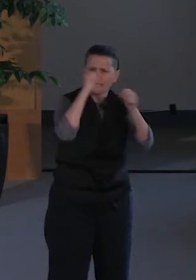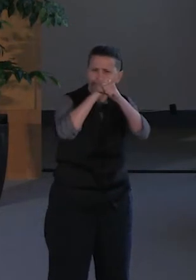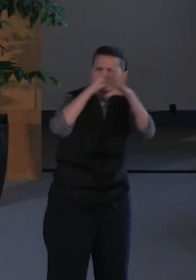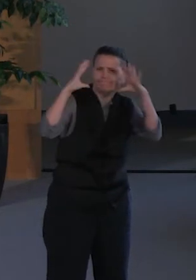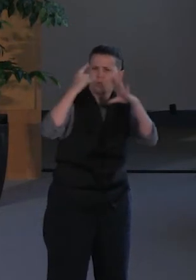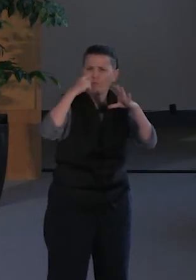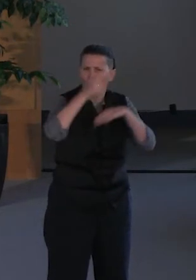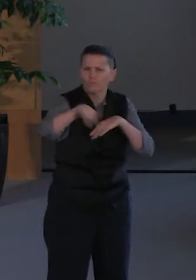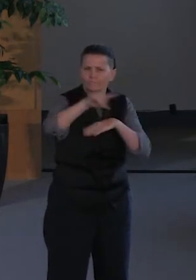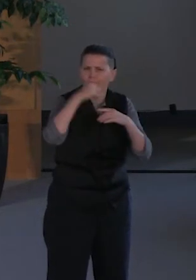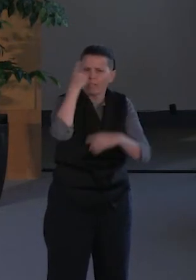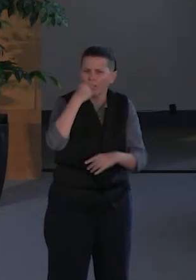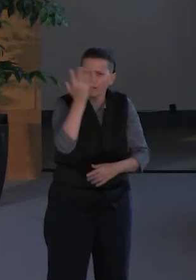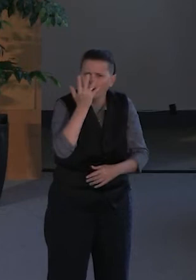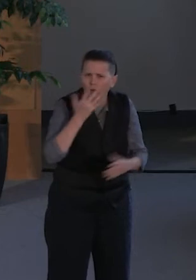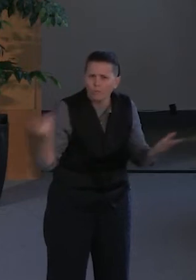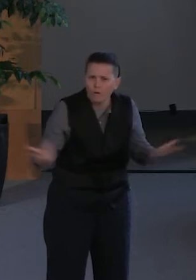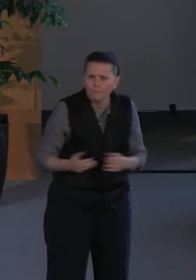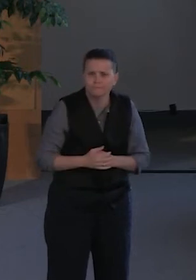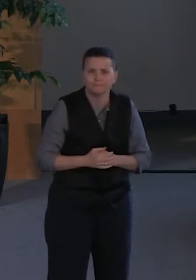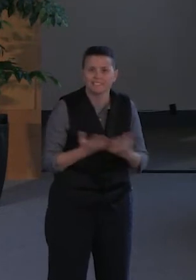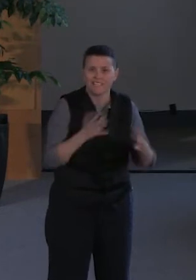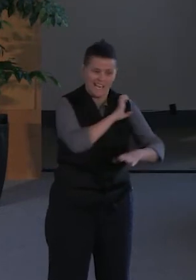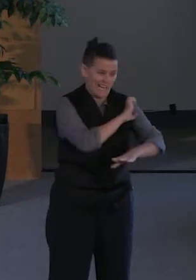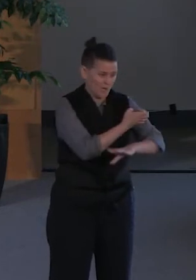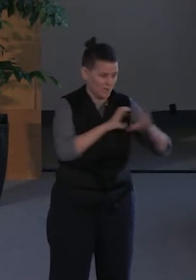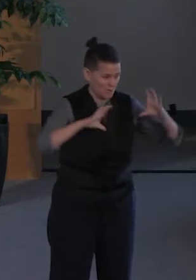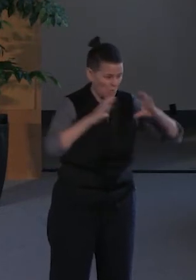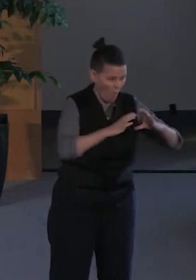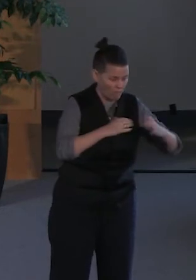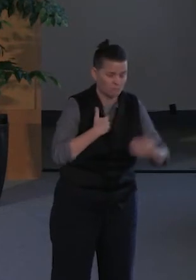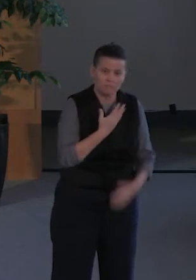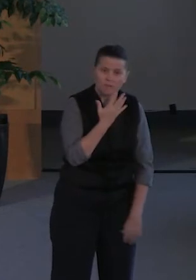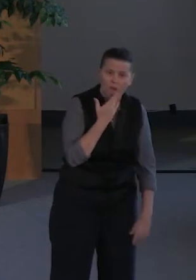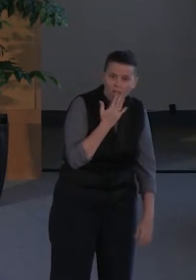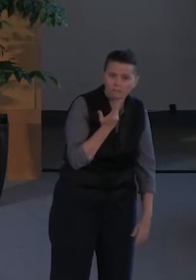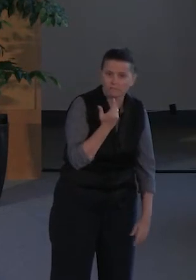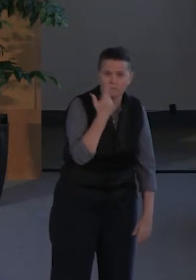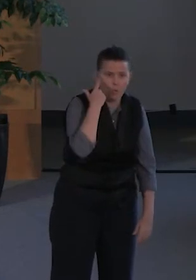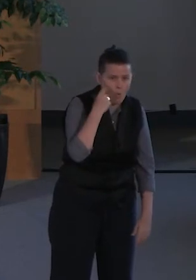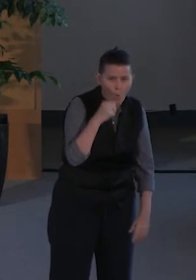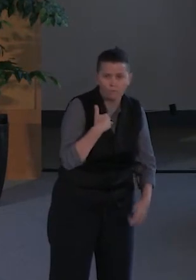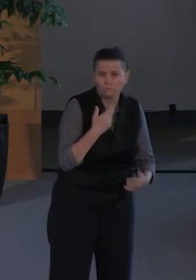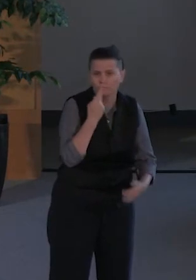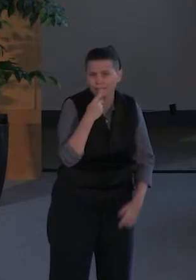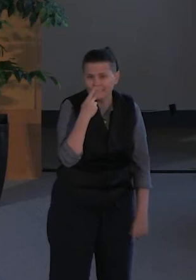ball? Does it have a color to it? Is it gold or pink or